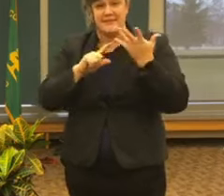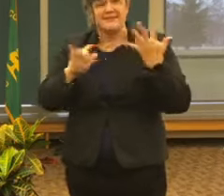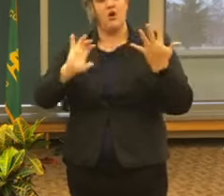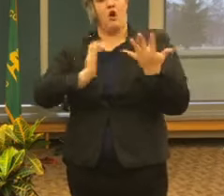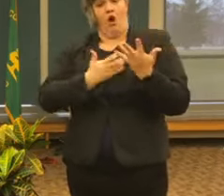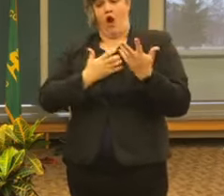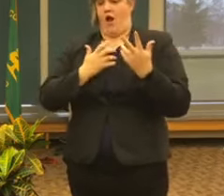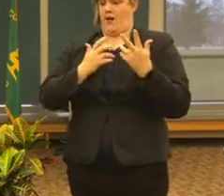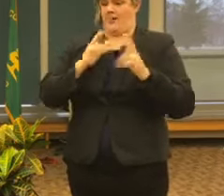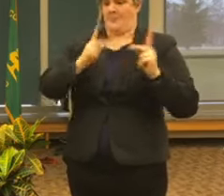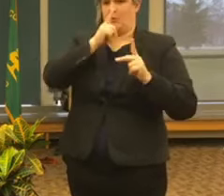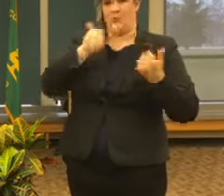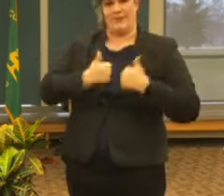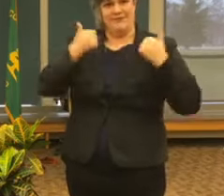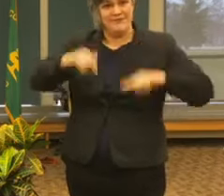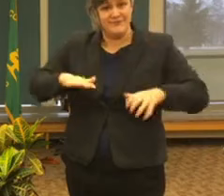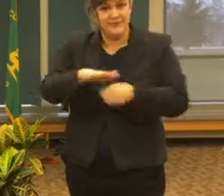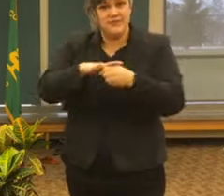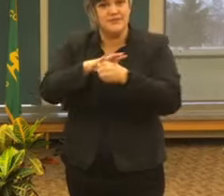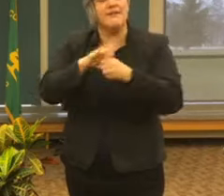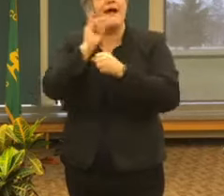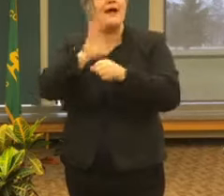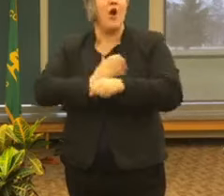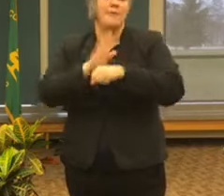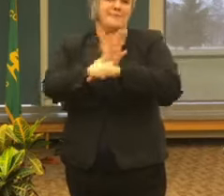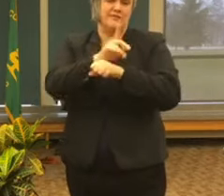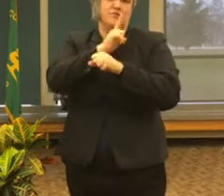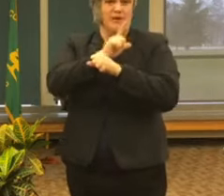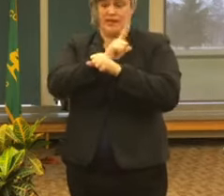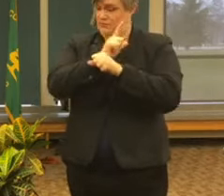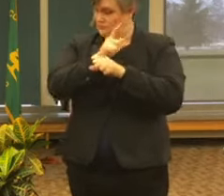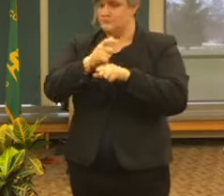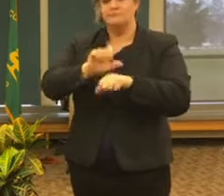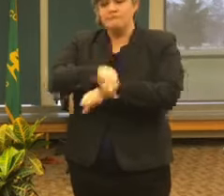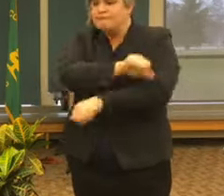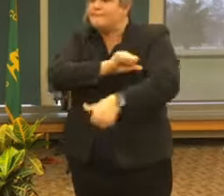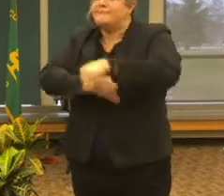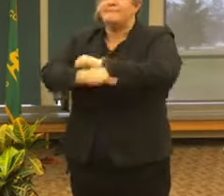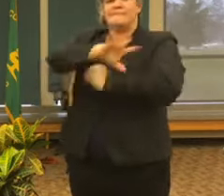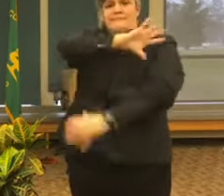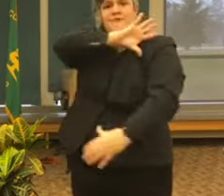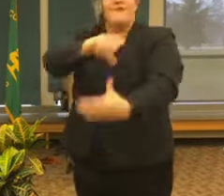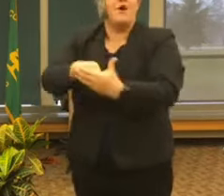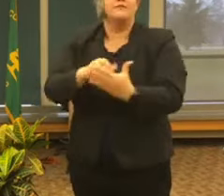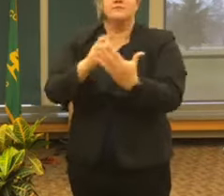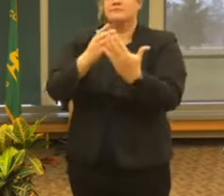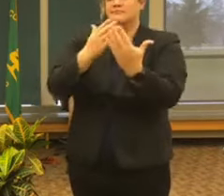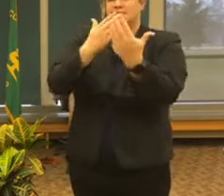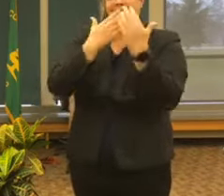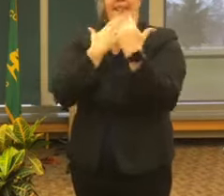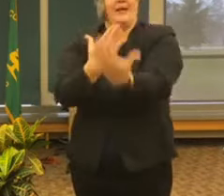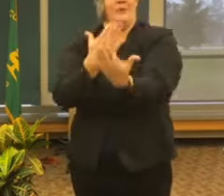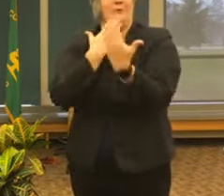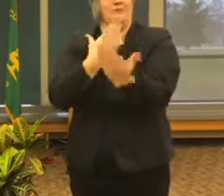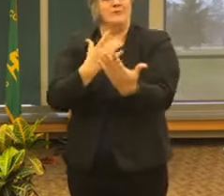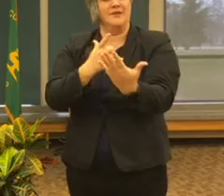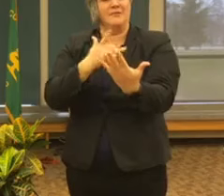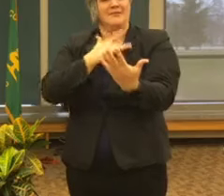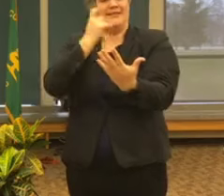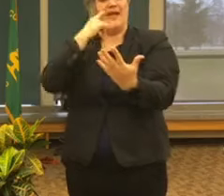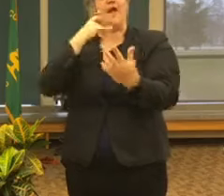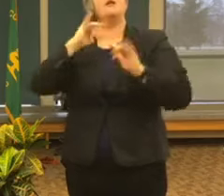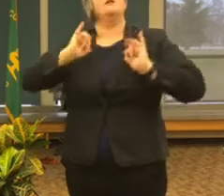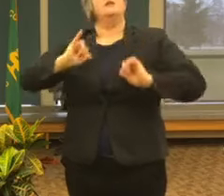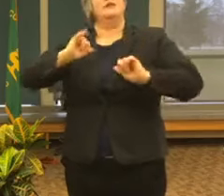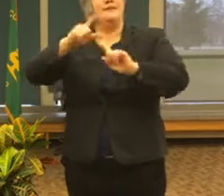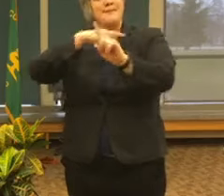businesses have stepped up in an incredible way, and I'm so grateful. And this is, I think, the silver lining of the situation that